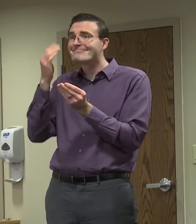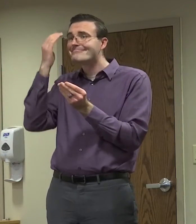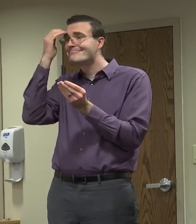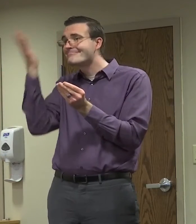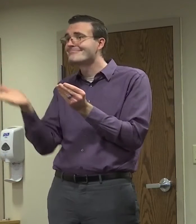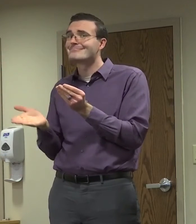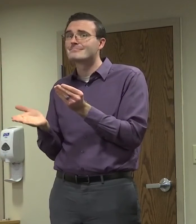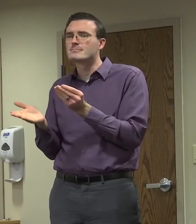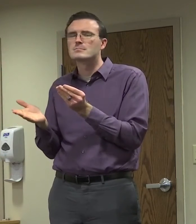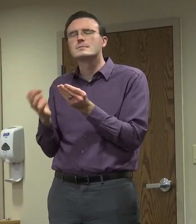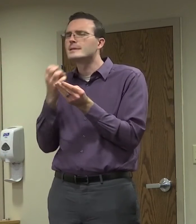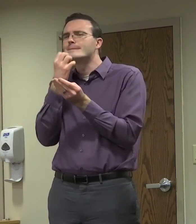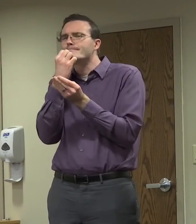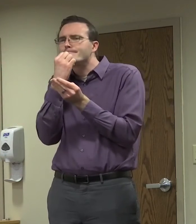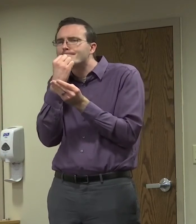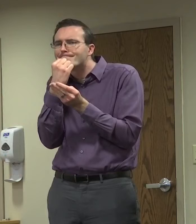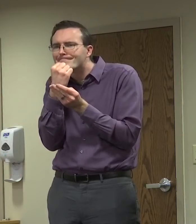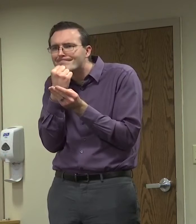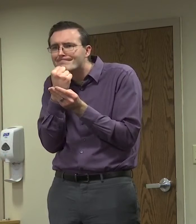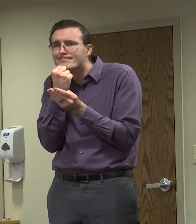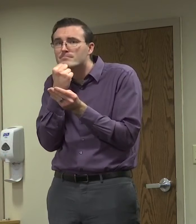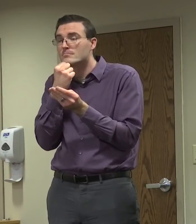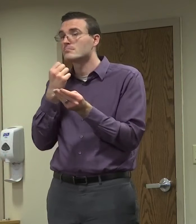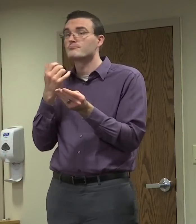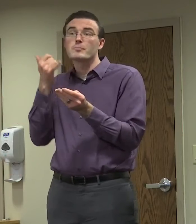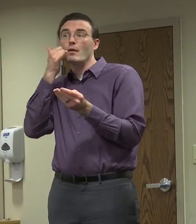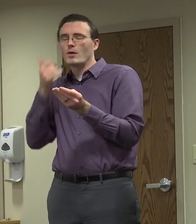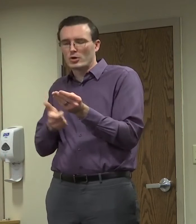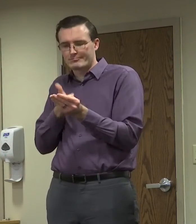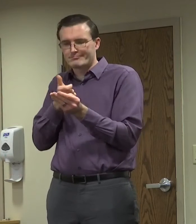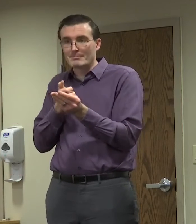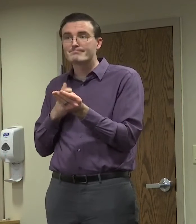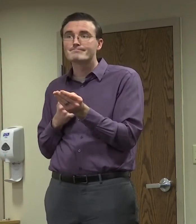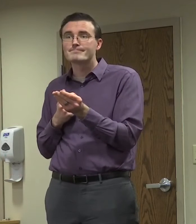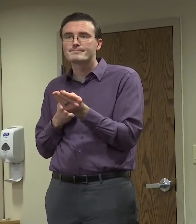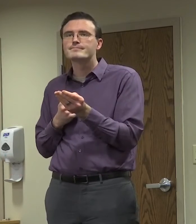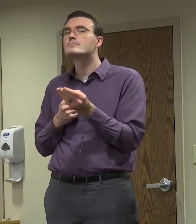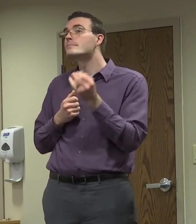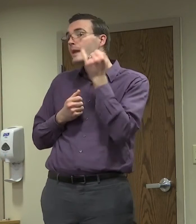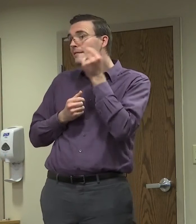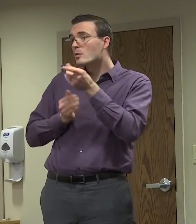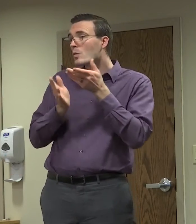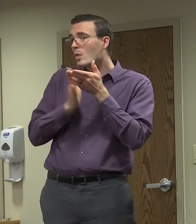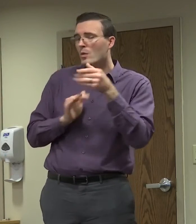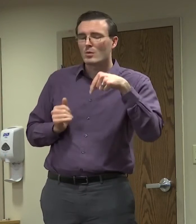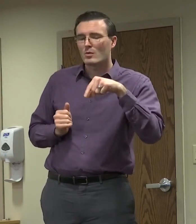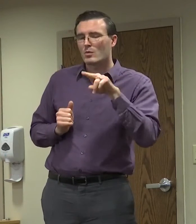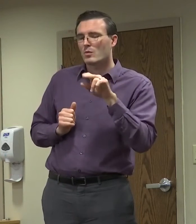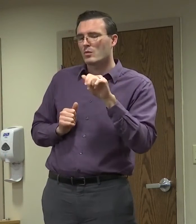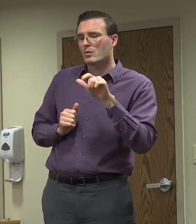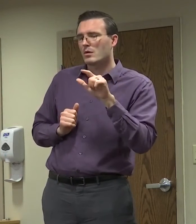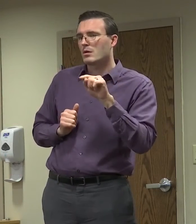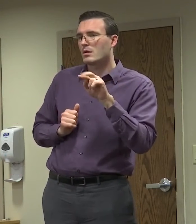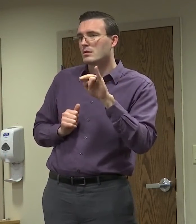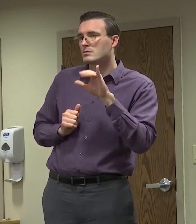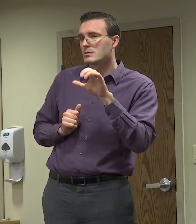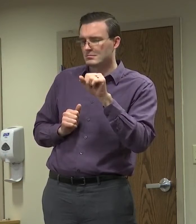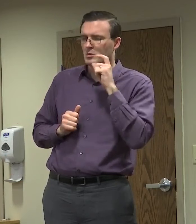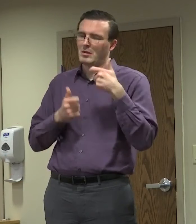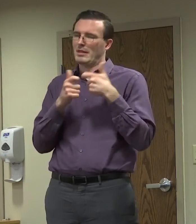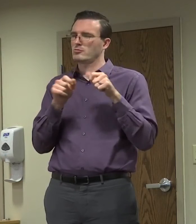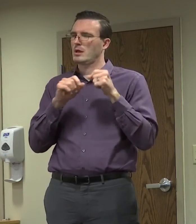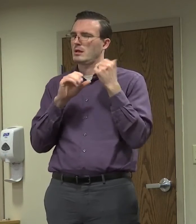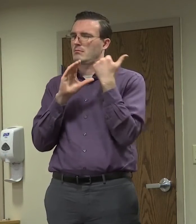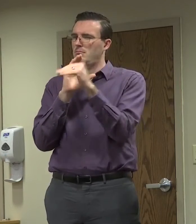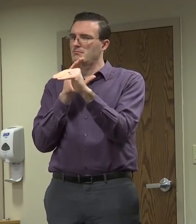very carefully. Take a picture with your phone. If you are through the Qualtrics site, you will receive an electronic verification. That's kind of your